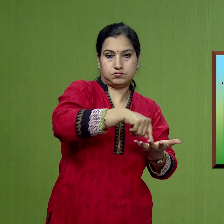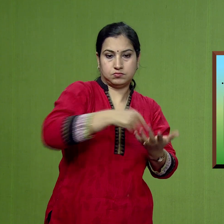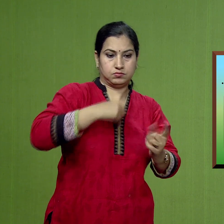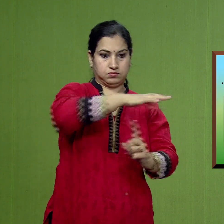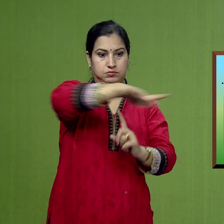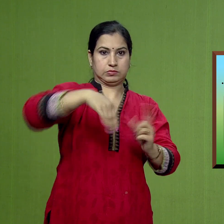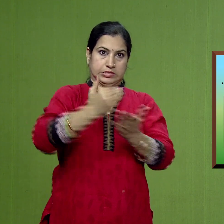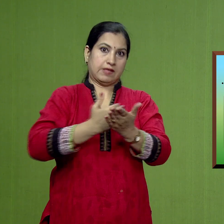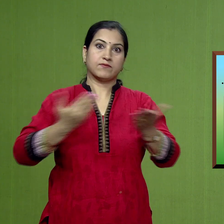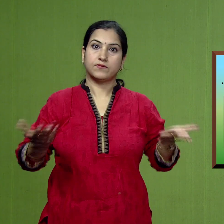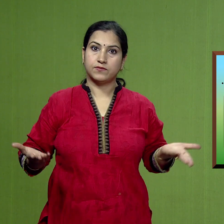environment.